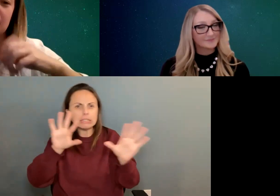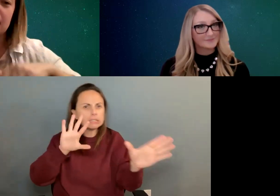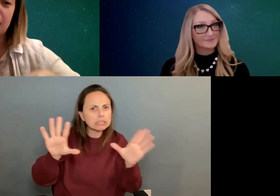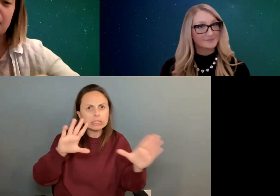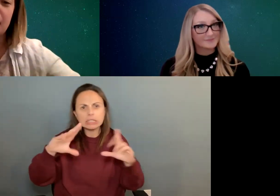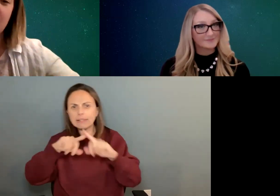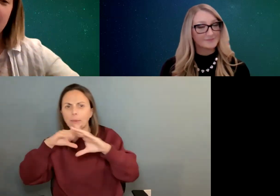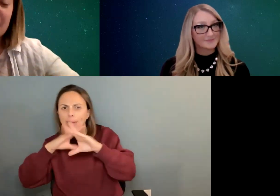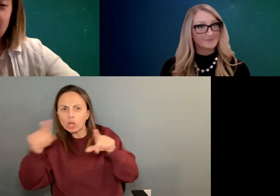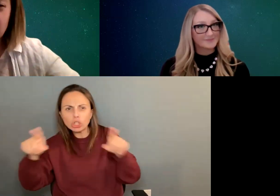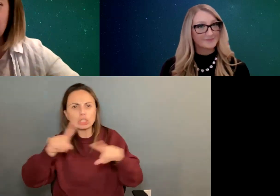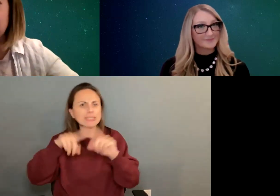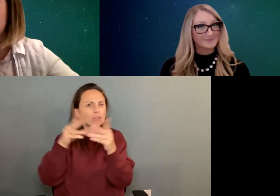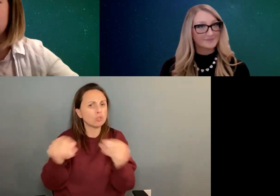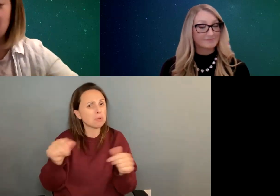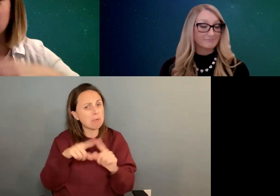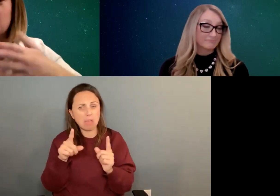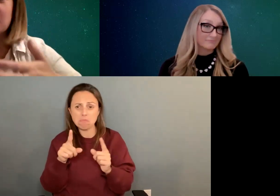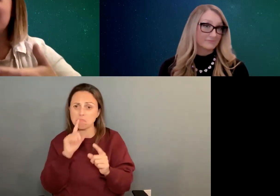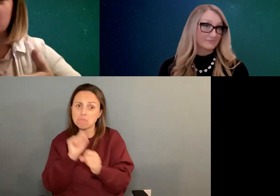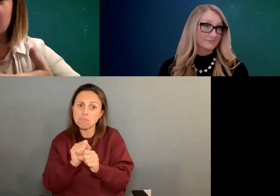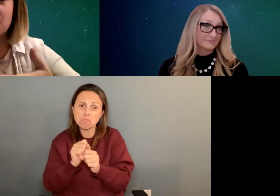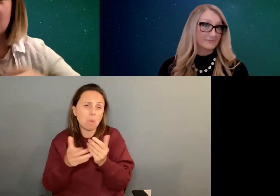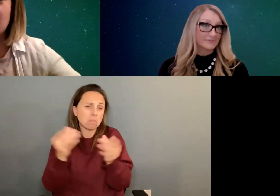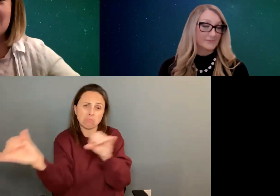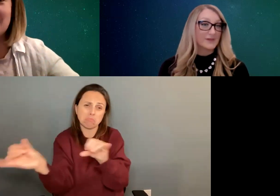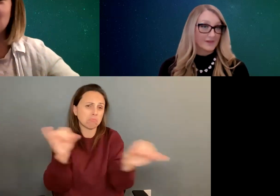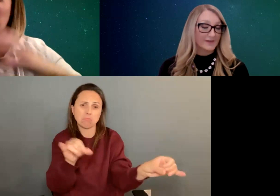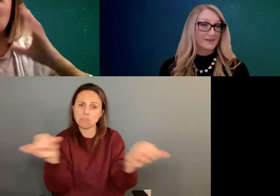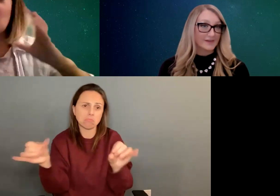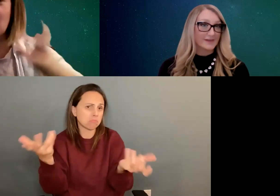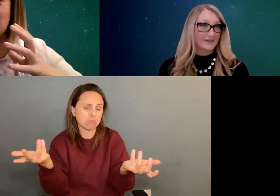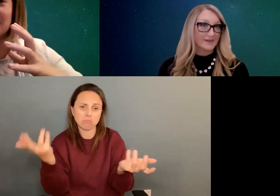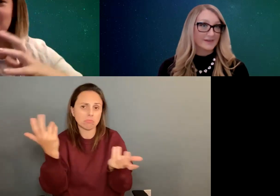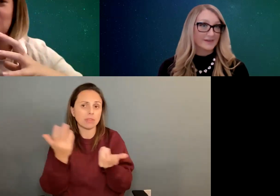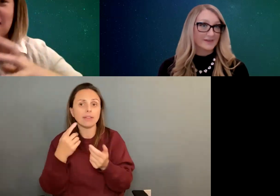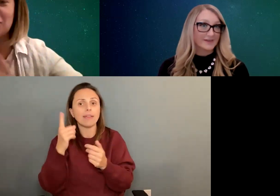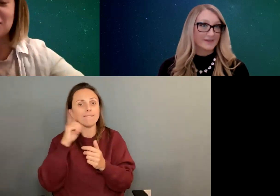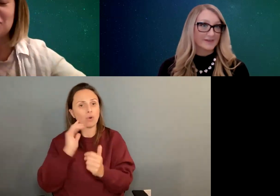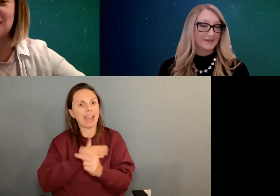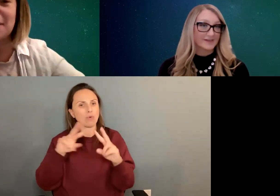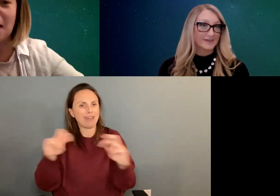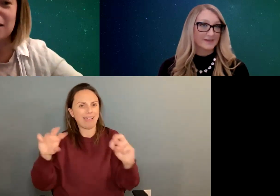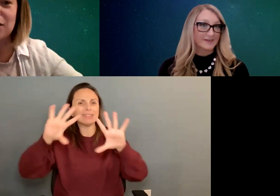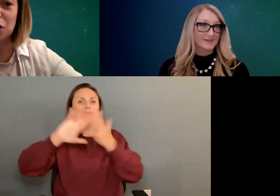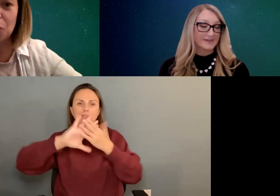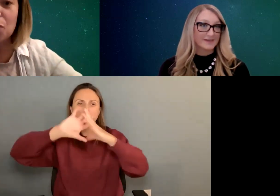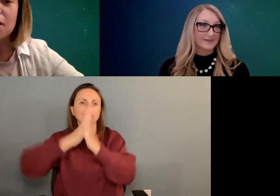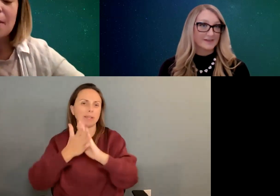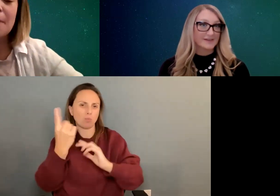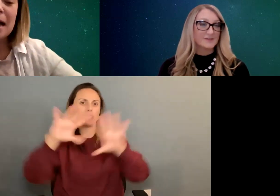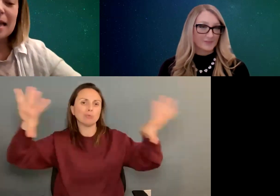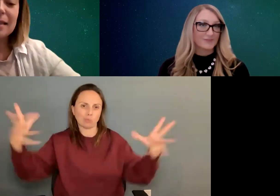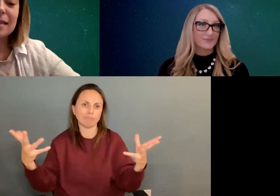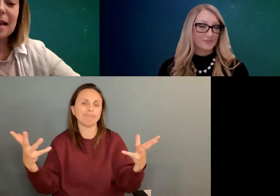and things to consider. And by and large, actually, it was pretty similar. So for our analysis, we've actually just combined the